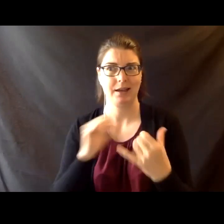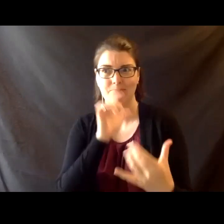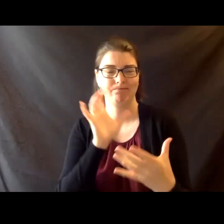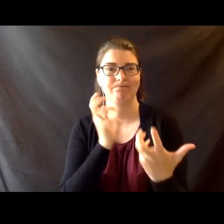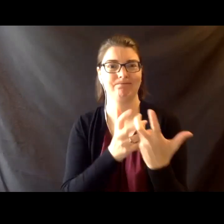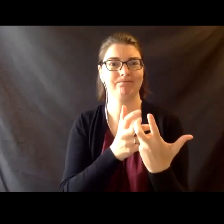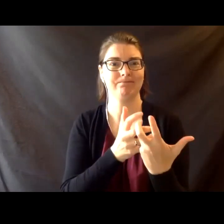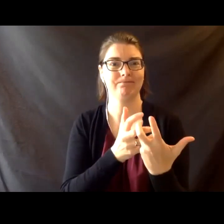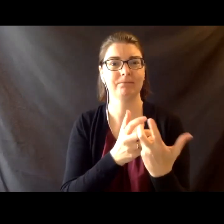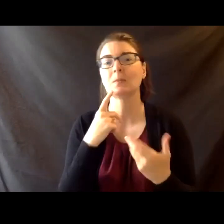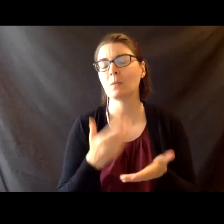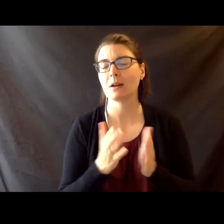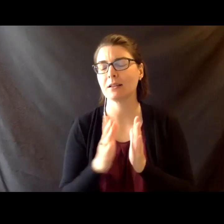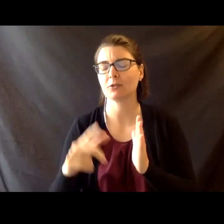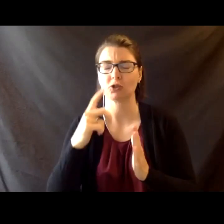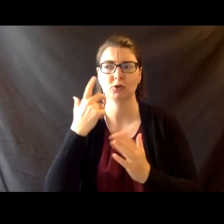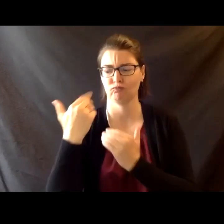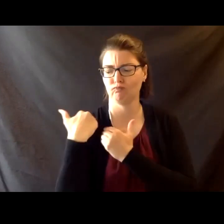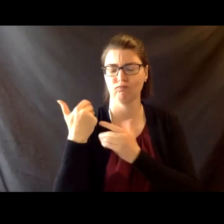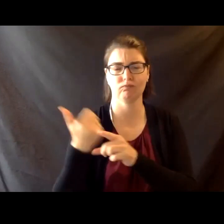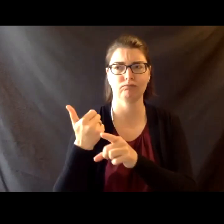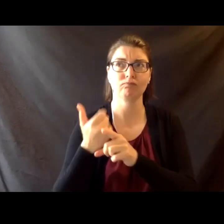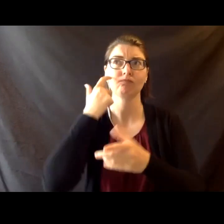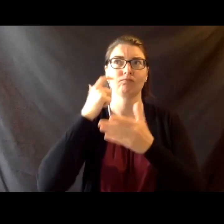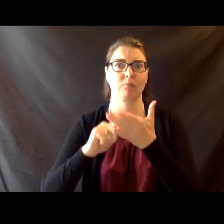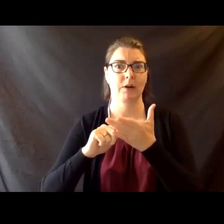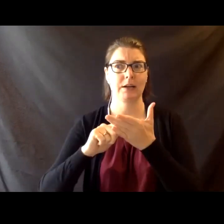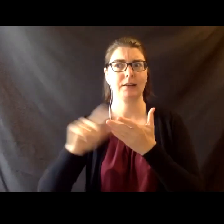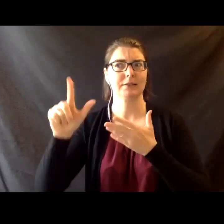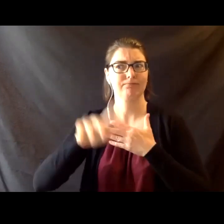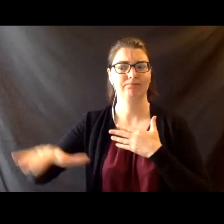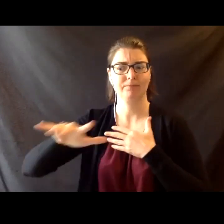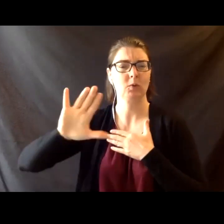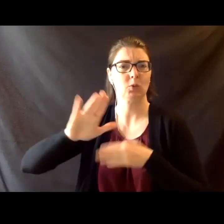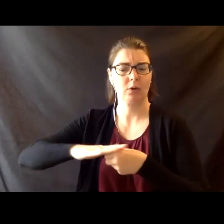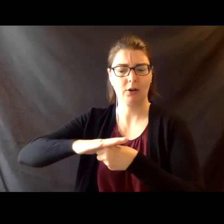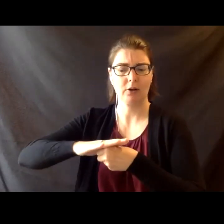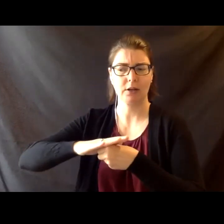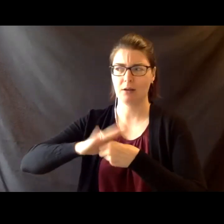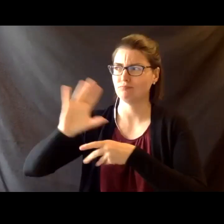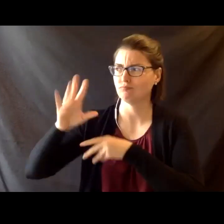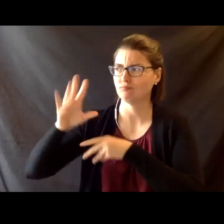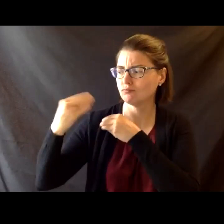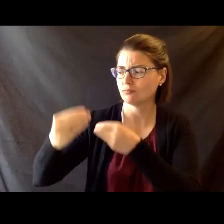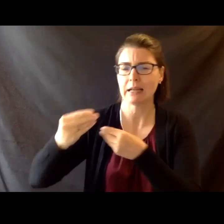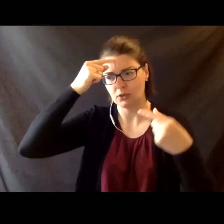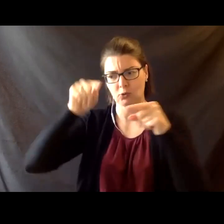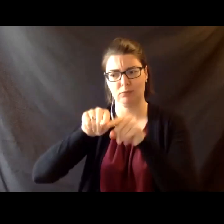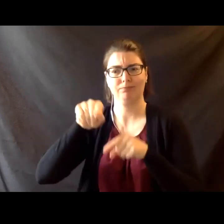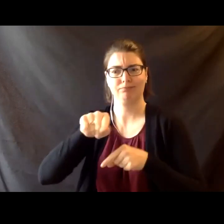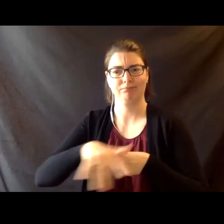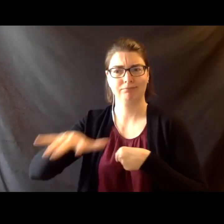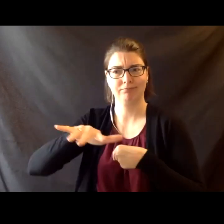is the case, you take the responsibility to acknowledge the traditional territory you are on and the current treaty holders. As a member of the